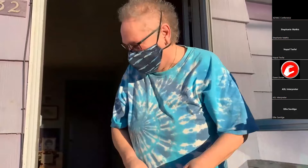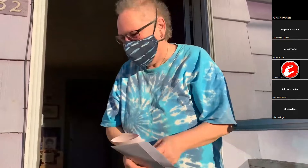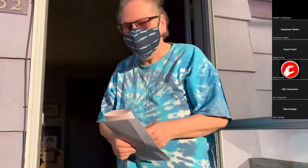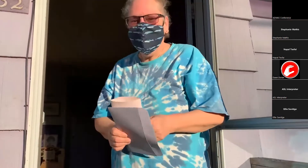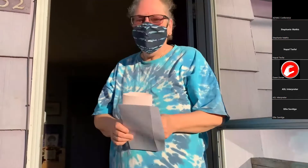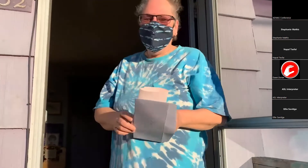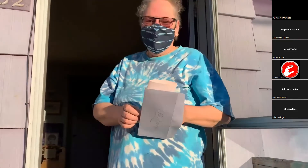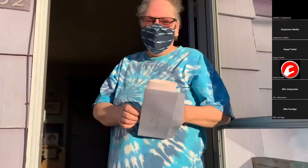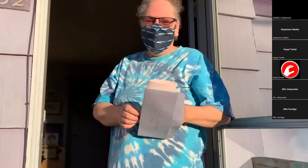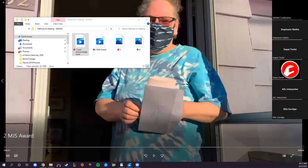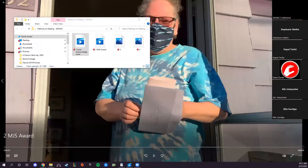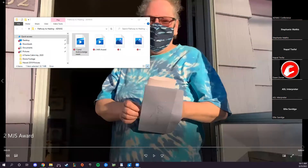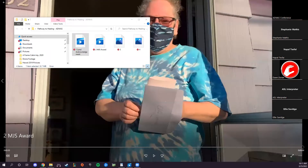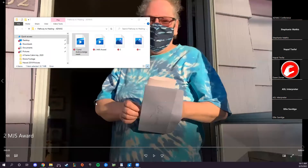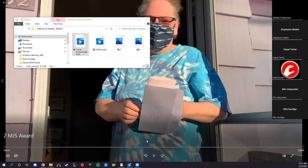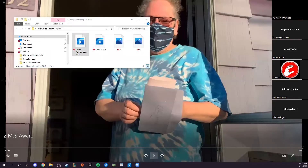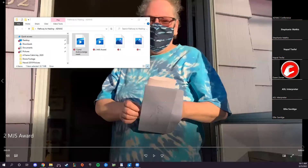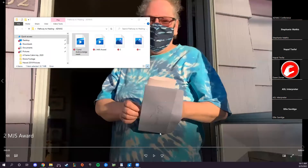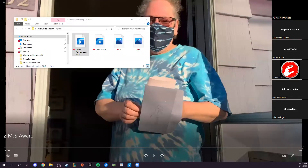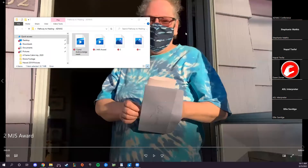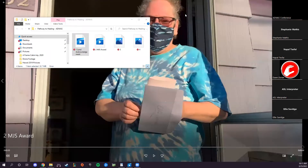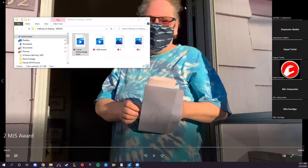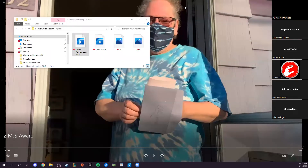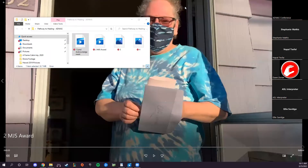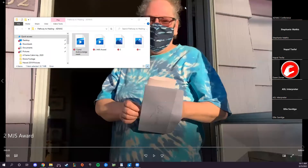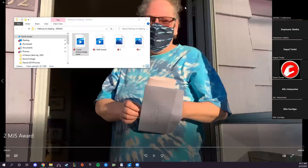Wow, I don't know what to say. I'm shocked.